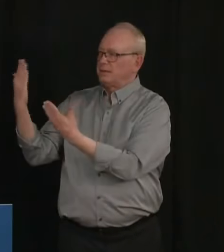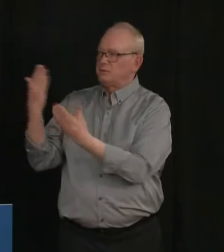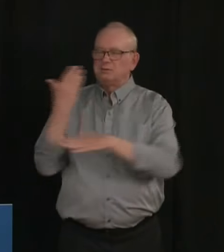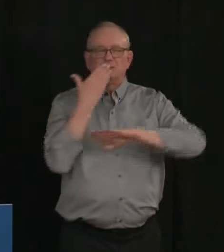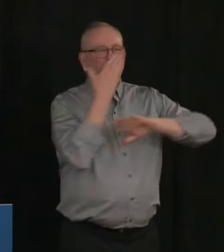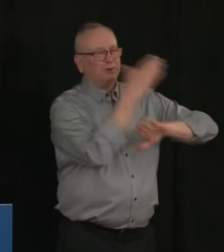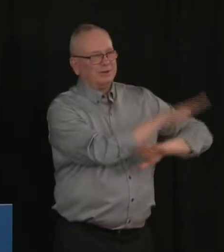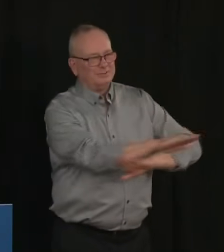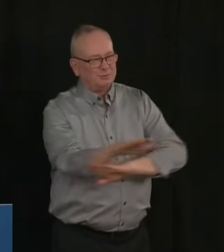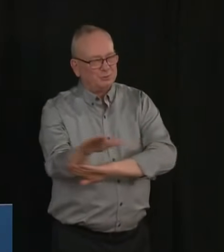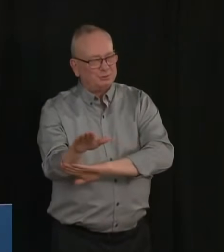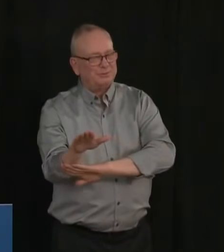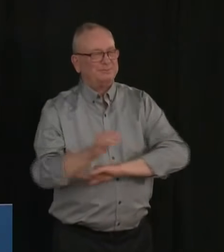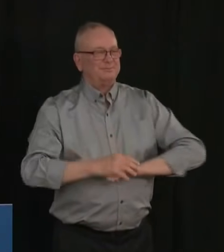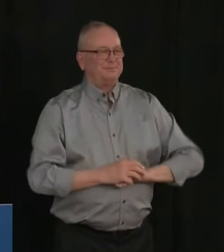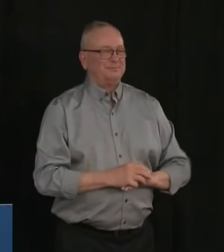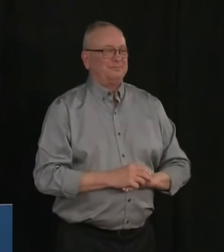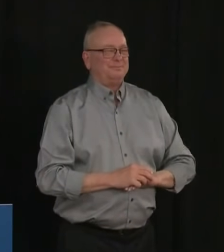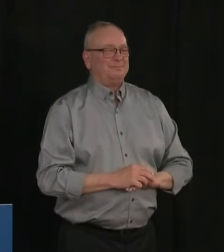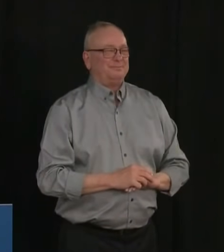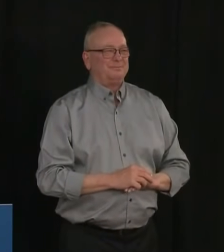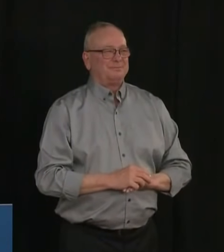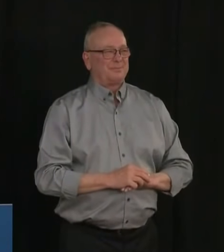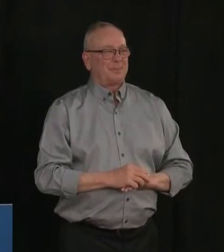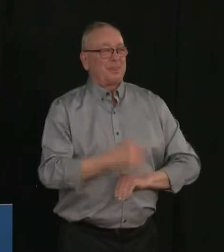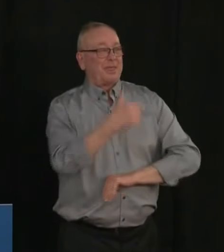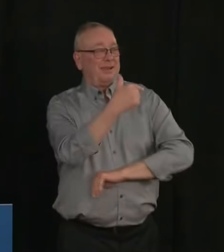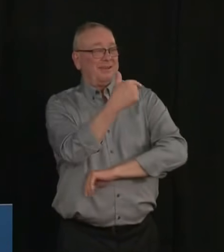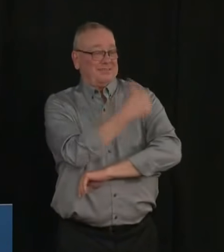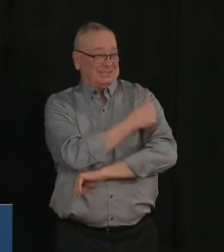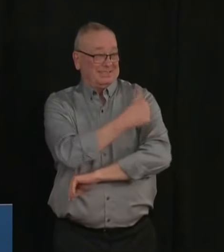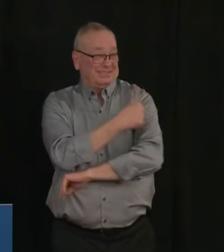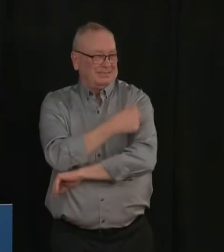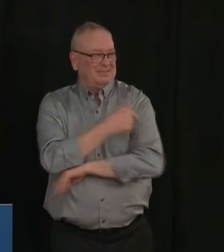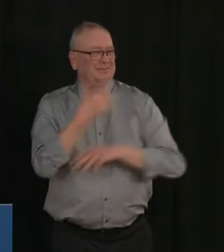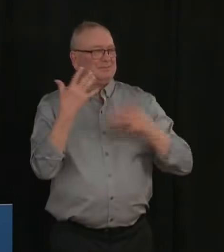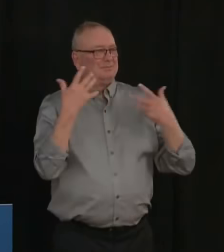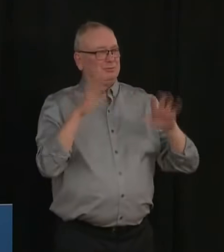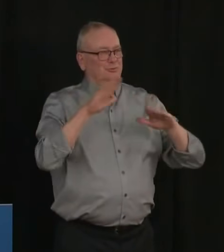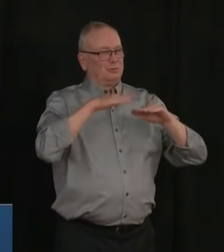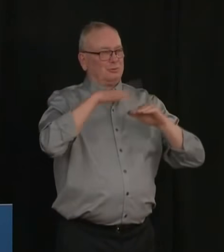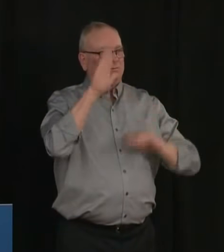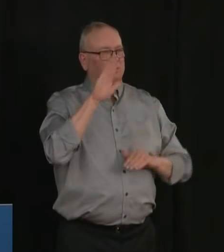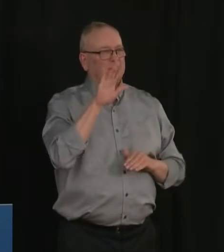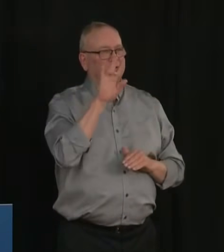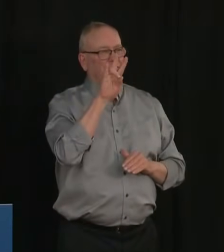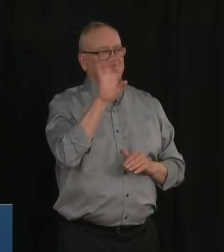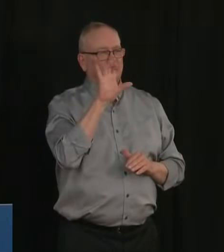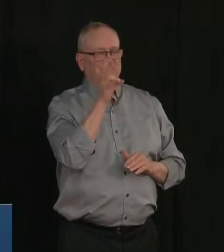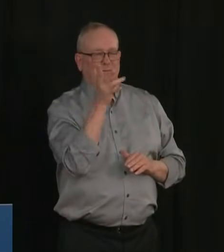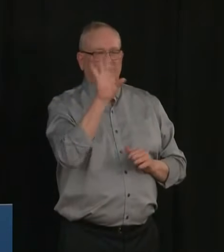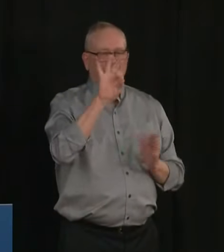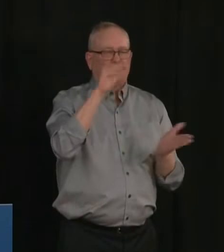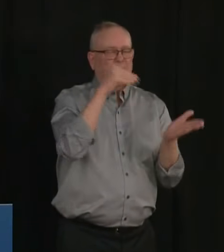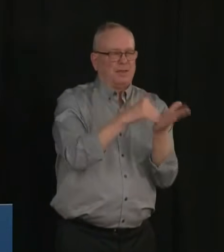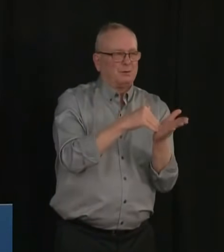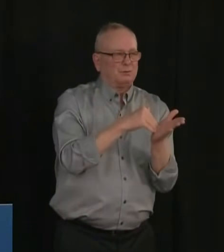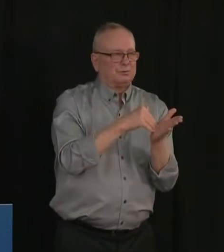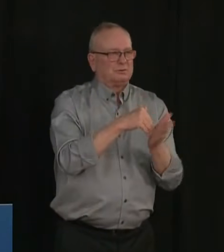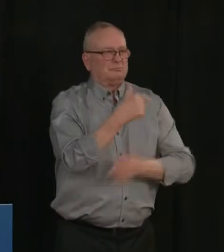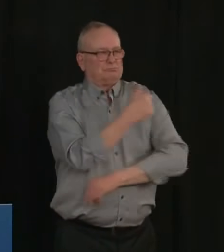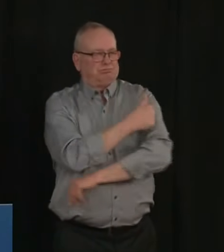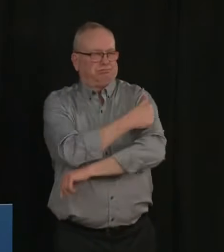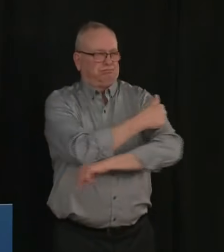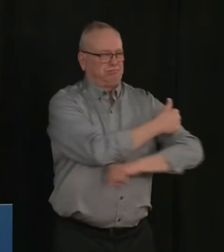everyone. We have now administered more than 779,000 doses of vaccine in the province. I want to